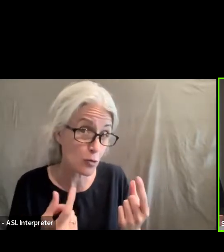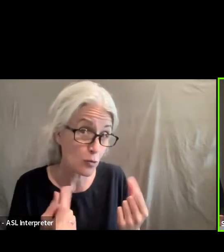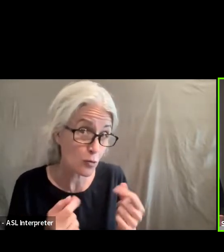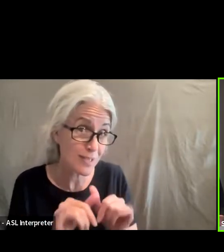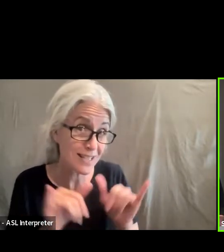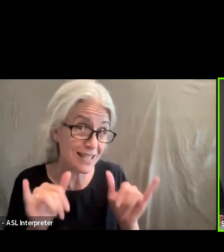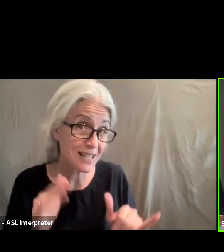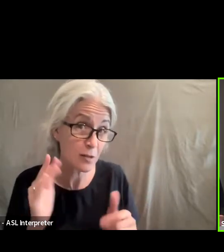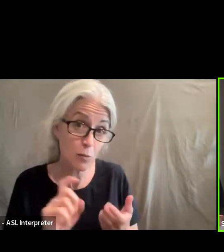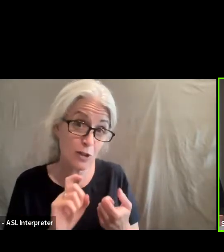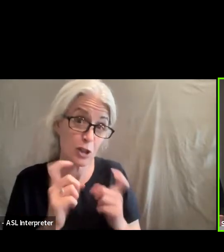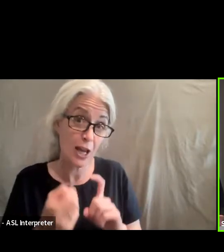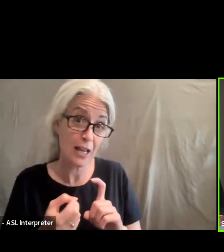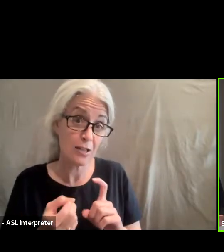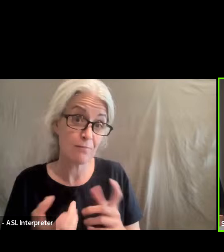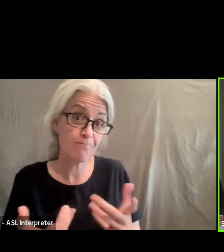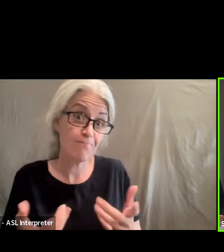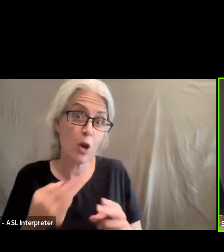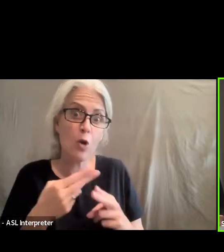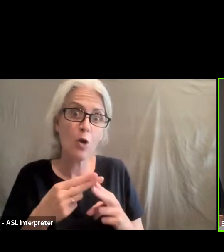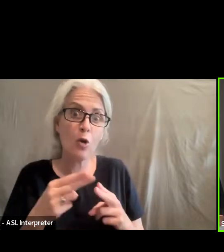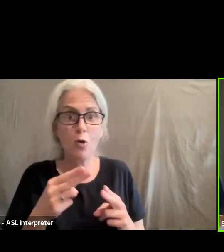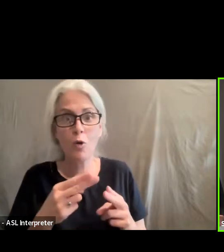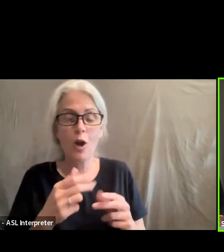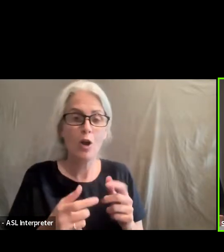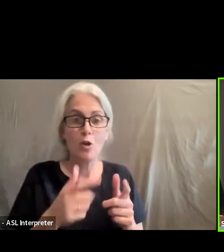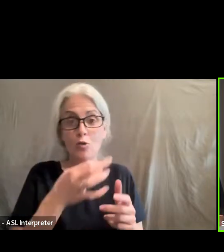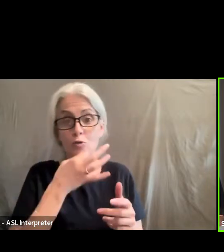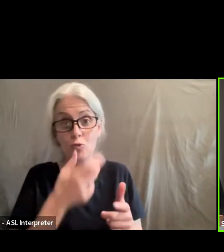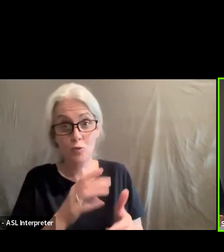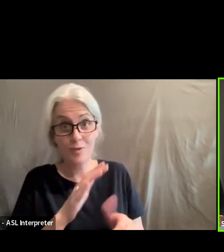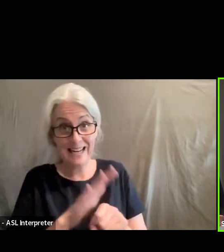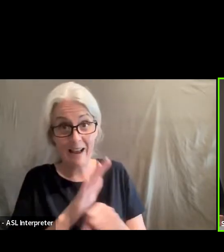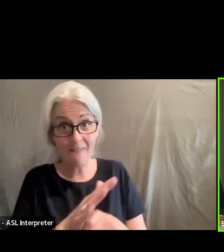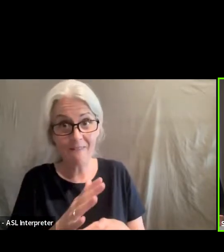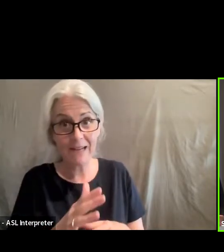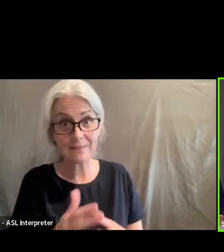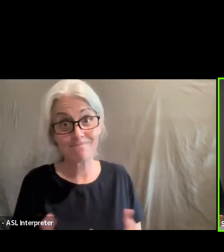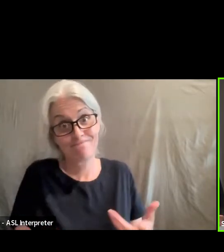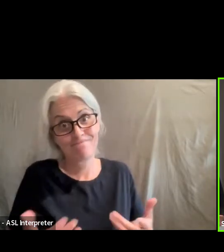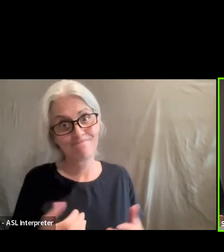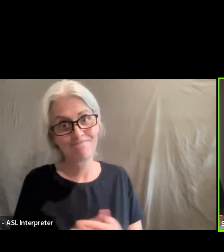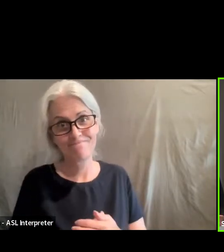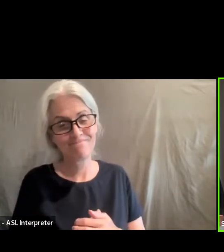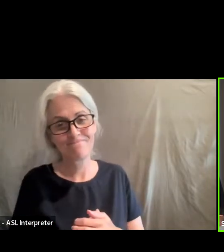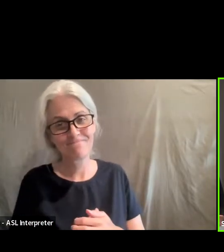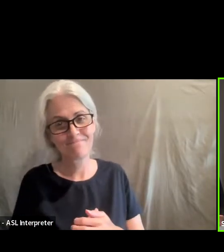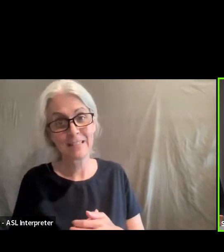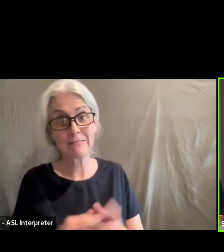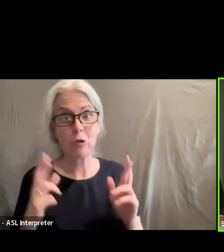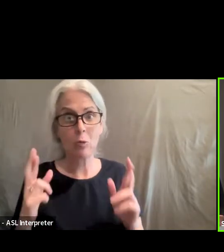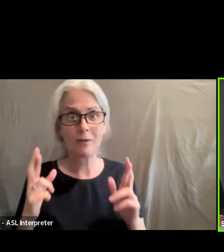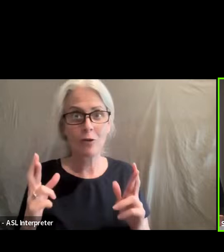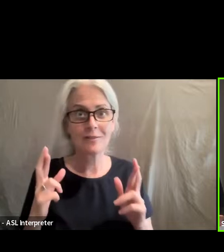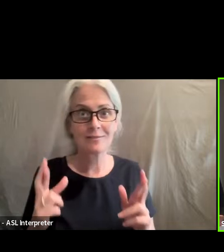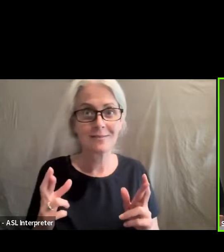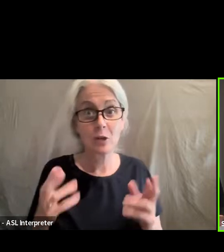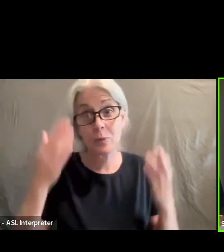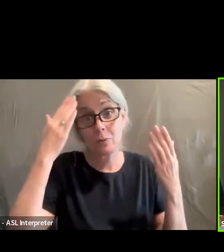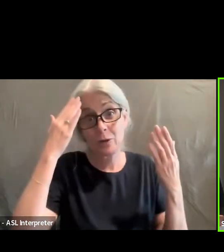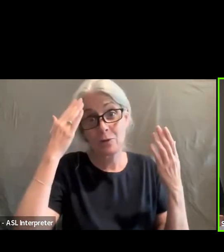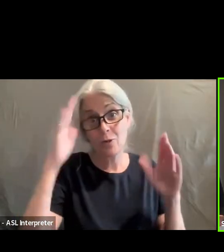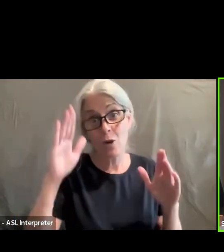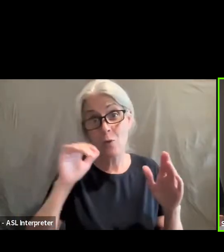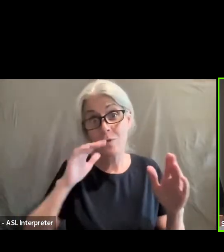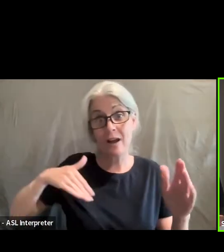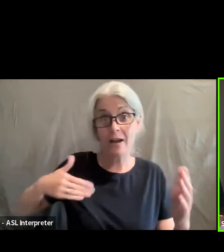going to change and quick enough to, get to that point is probably something that we're all hoping for, but we're not necessarily